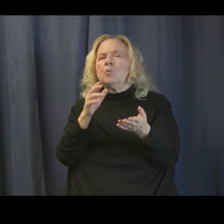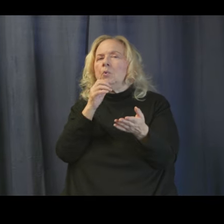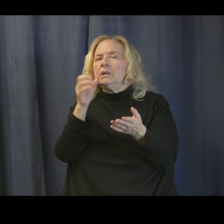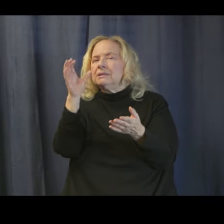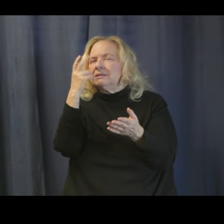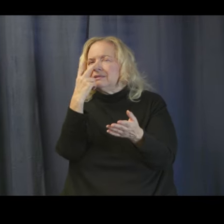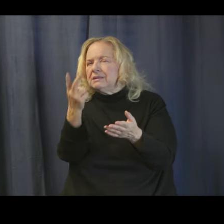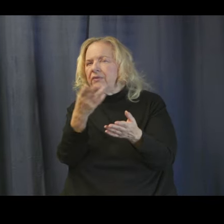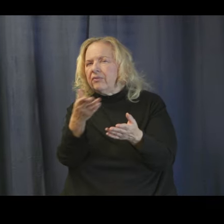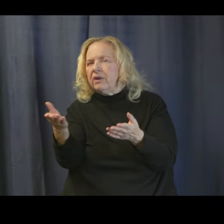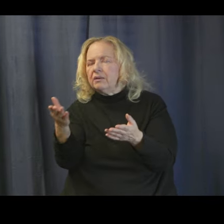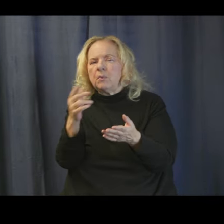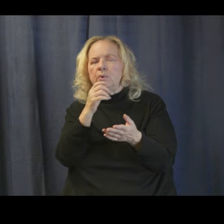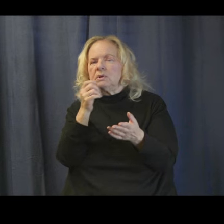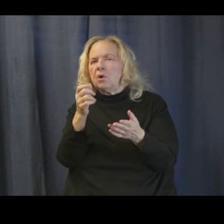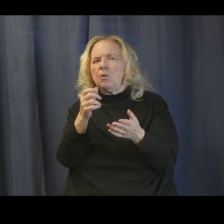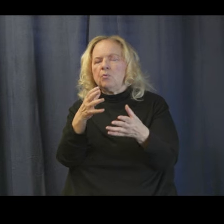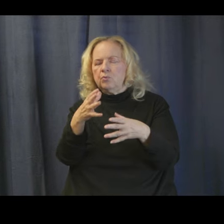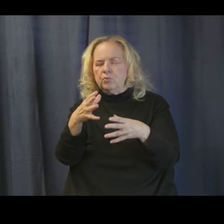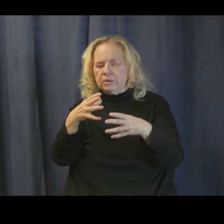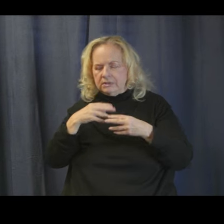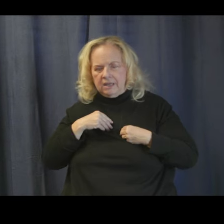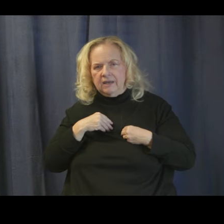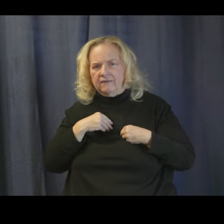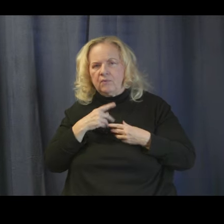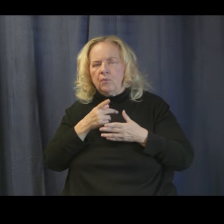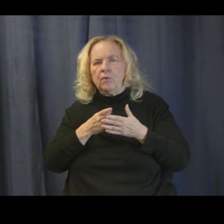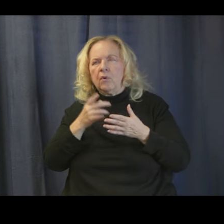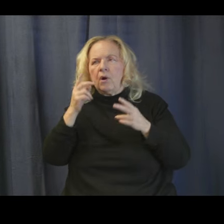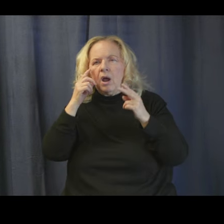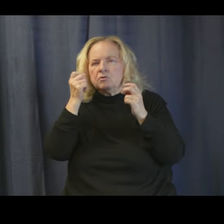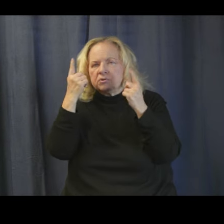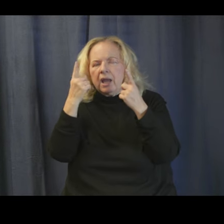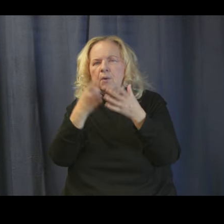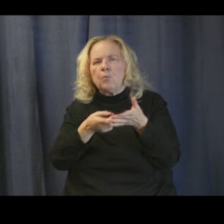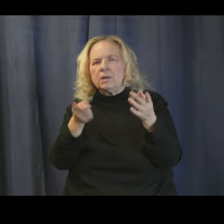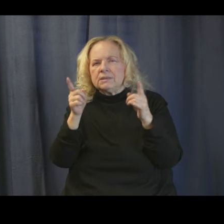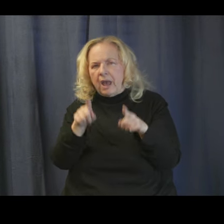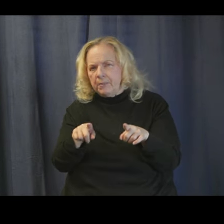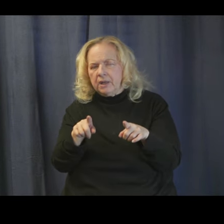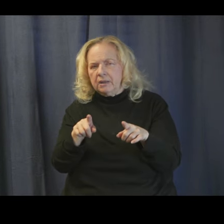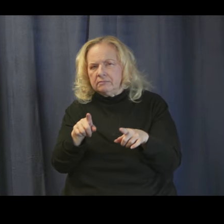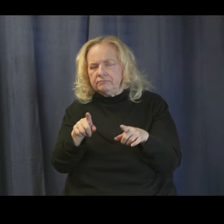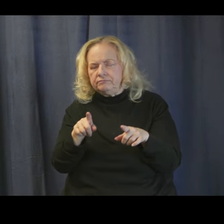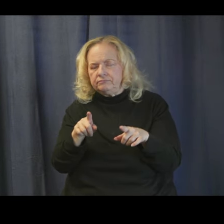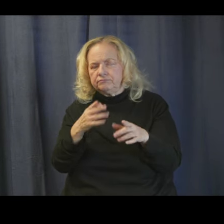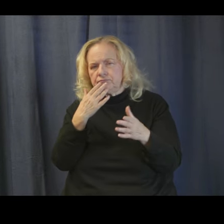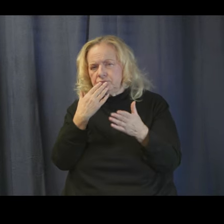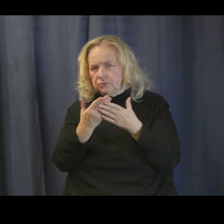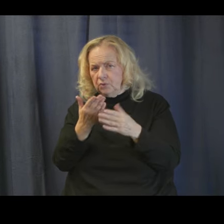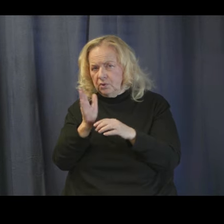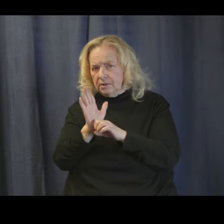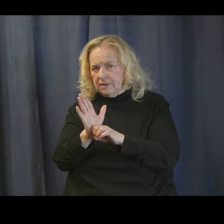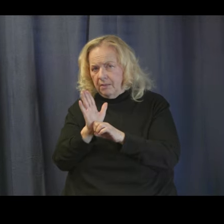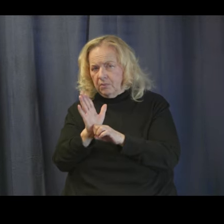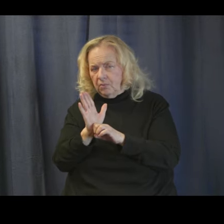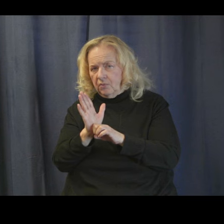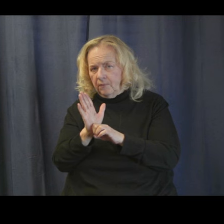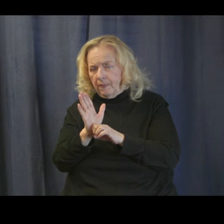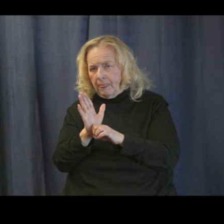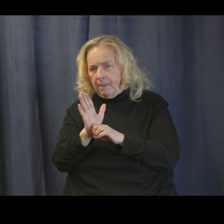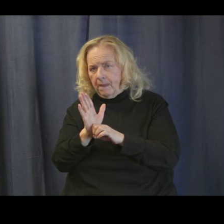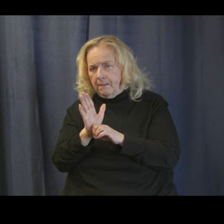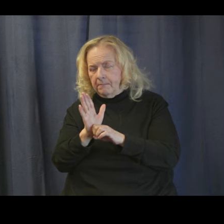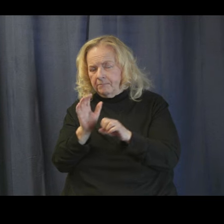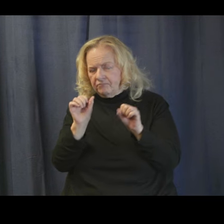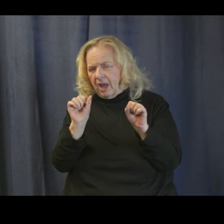we can see things, but we don't perceive what is really happening. I'll give you another good example of,